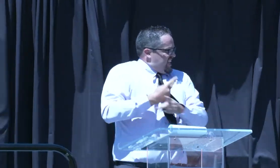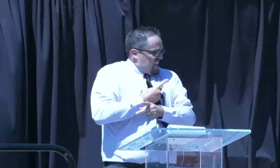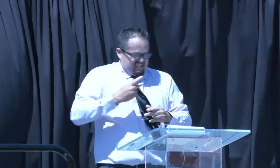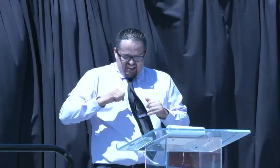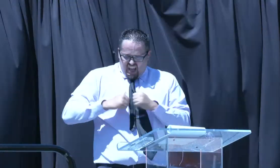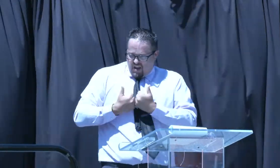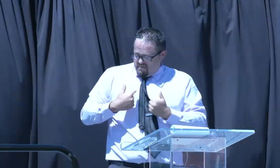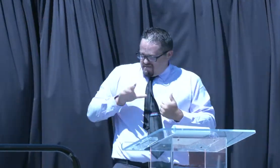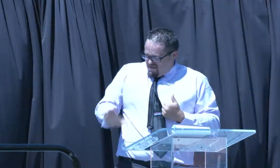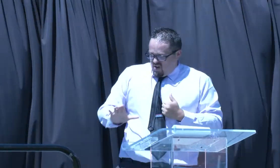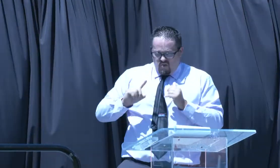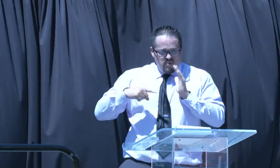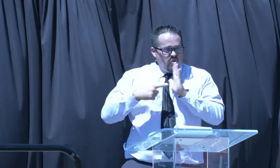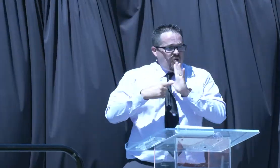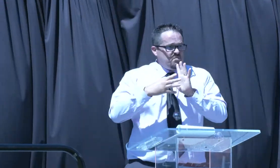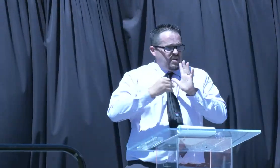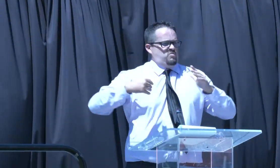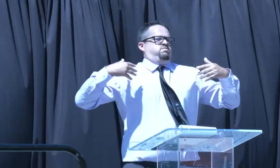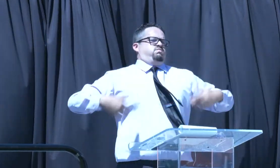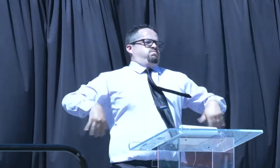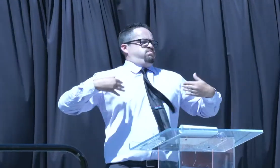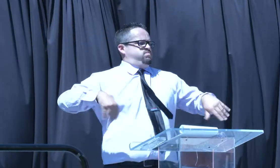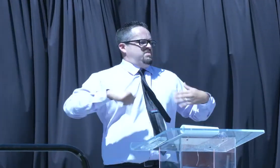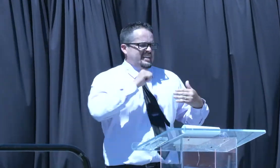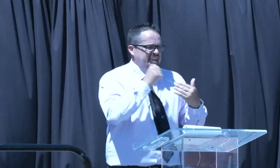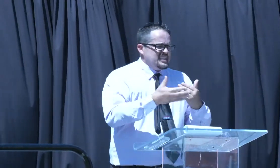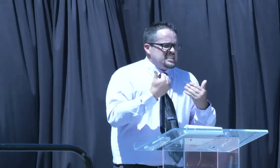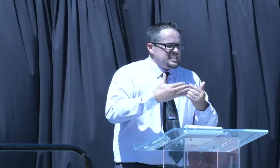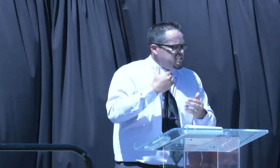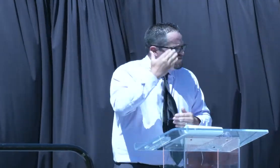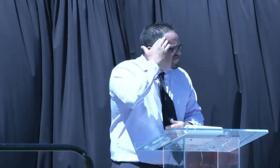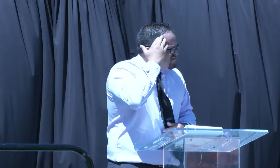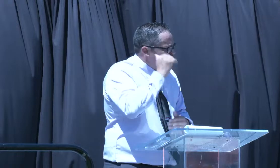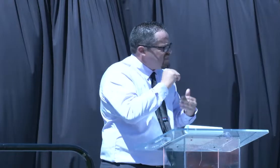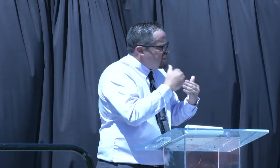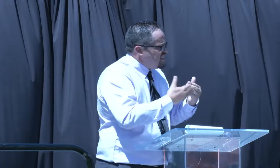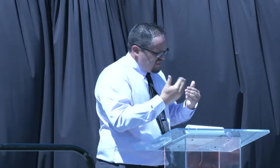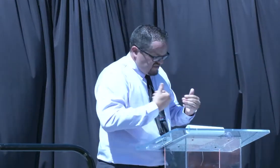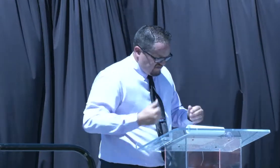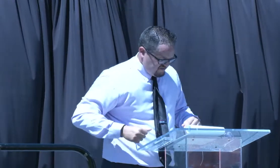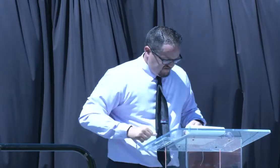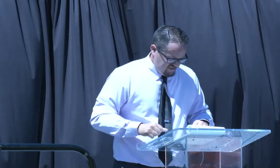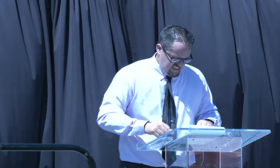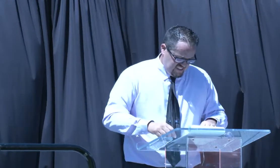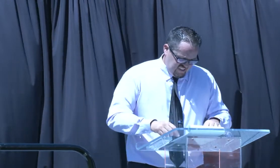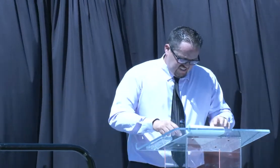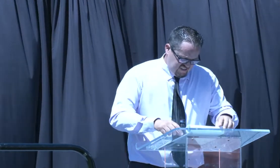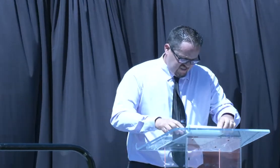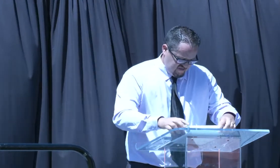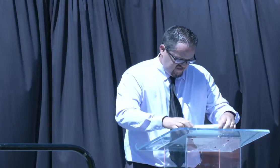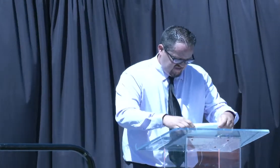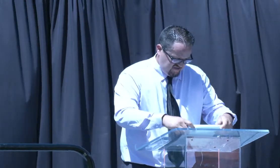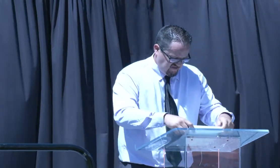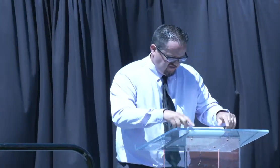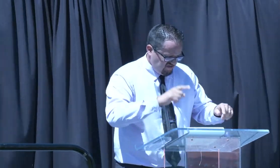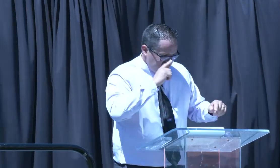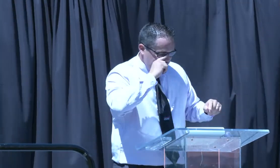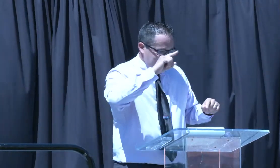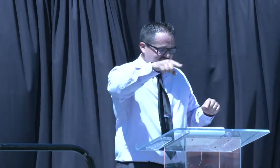But yet you had to figure out how to be role models to the lower classmen. You needed to plan a future altered by COVID and the